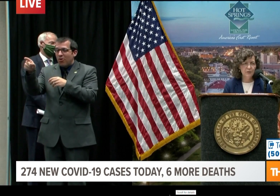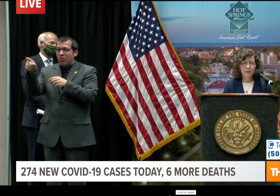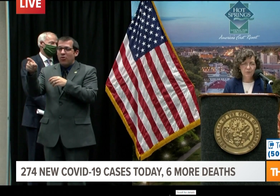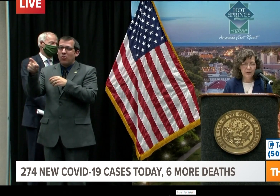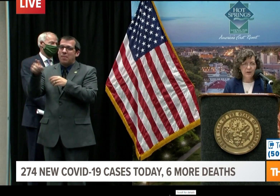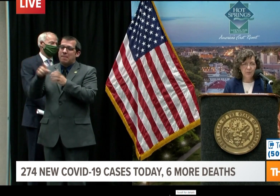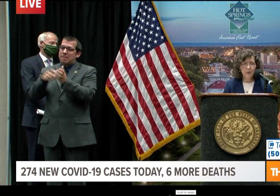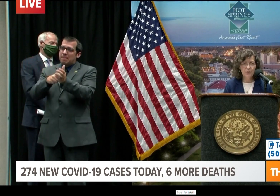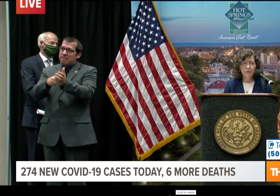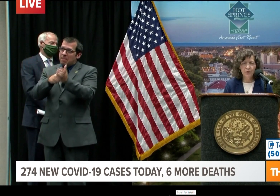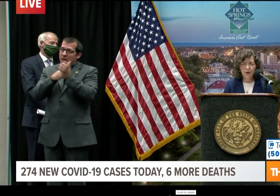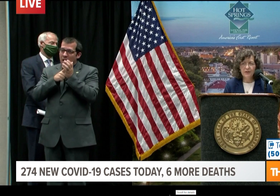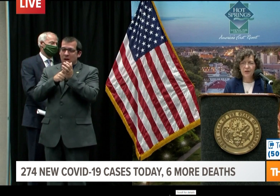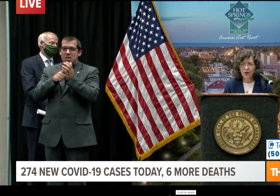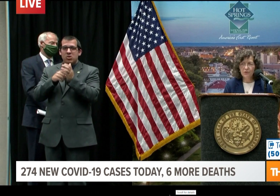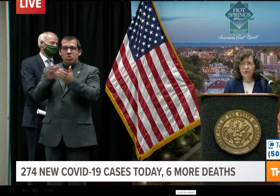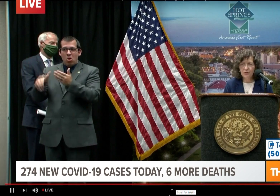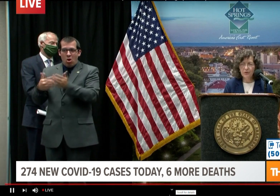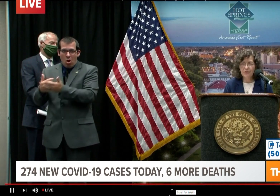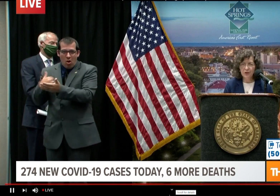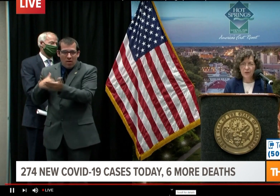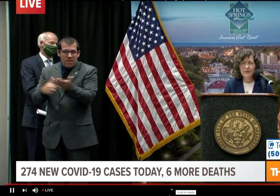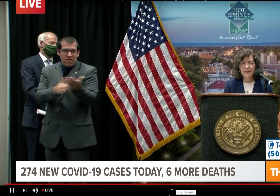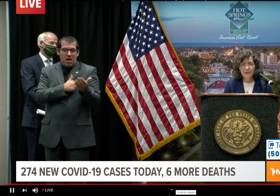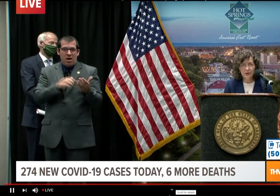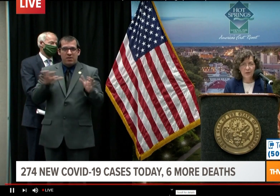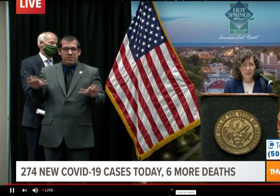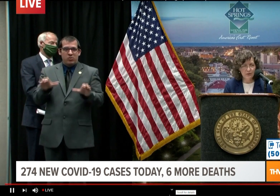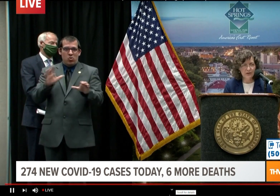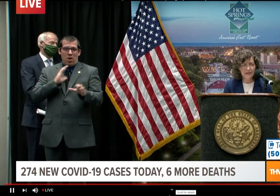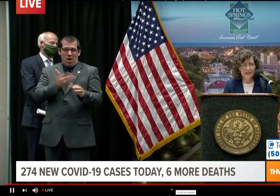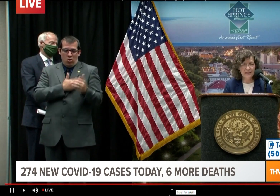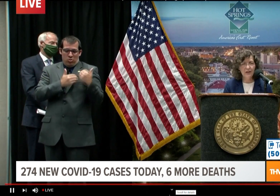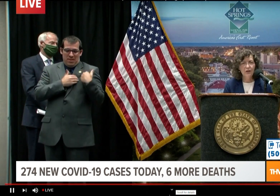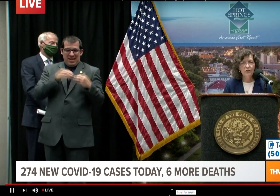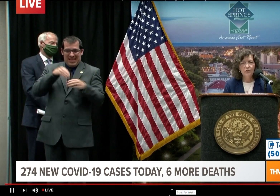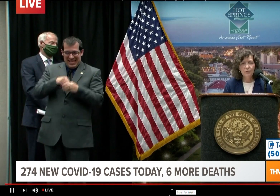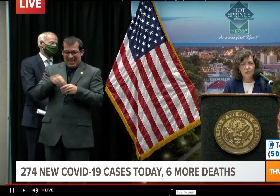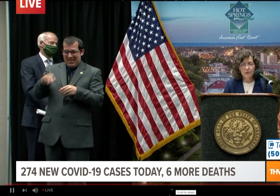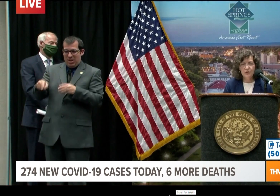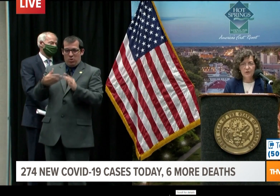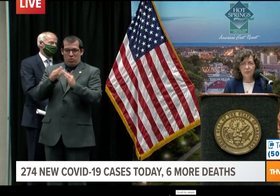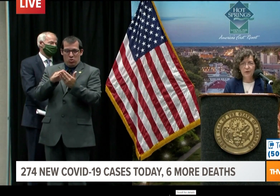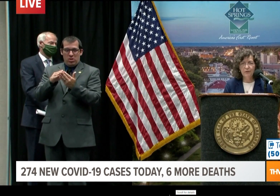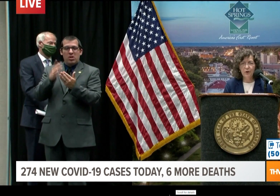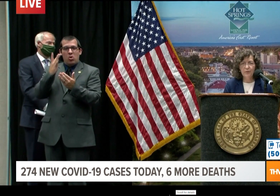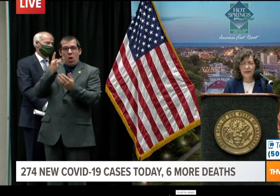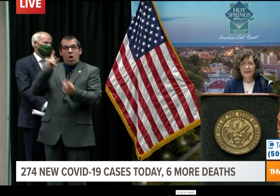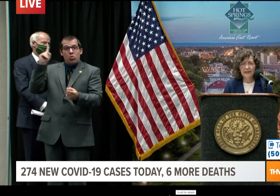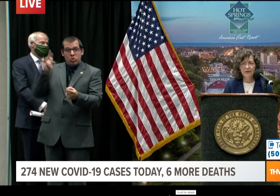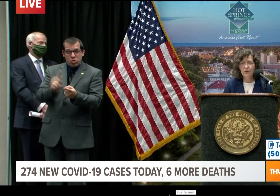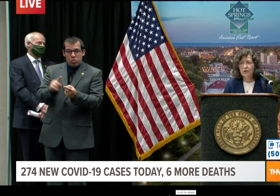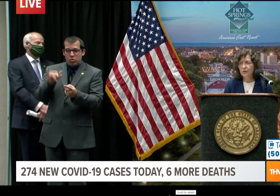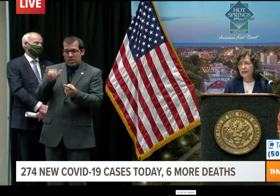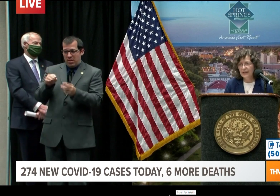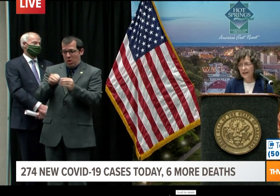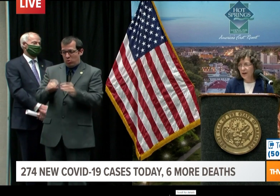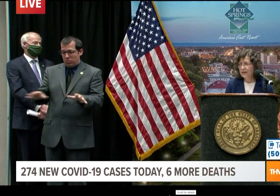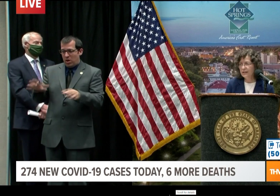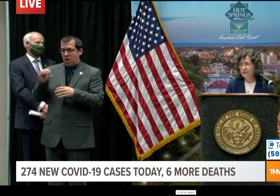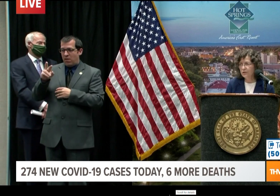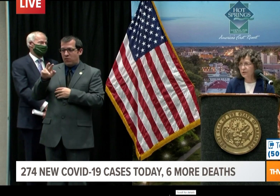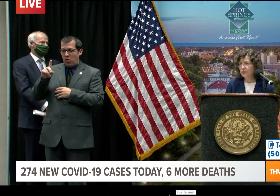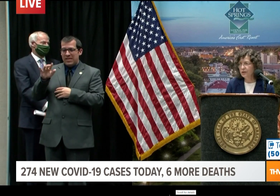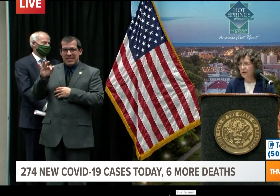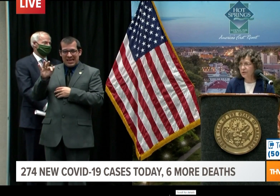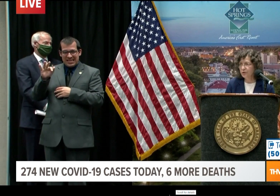then it's going to be really important for us all to do our jobs in the community to reduce the spread of COVID-19 so it